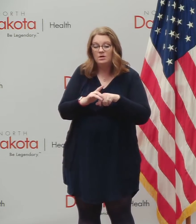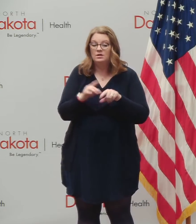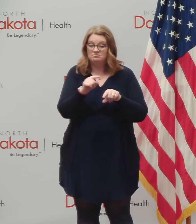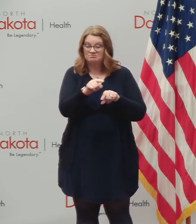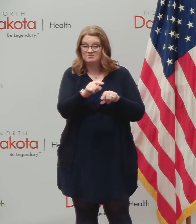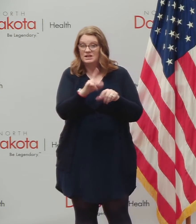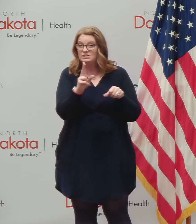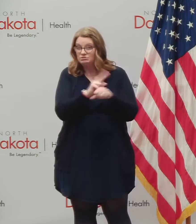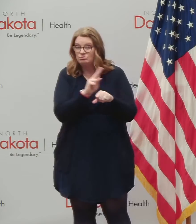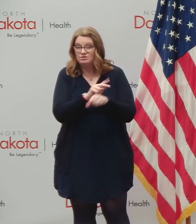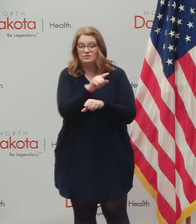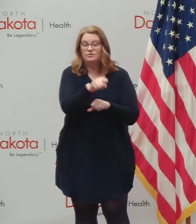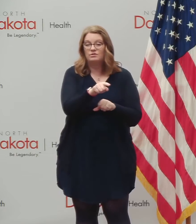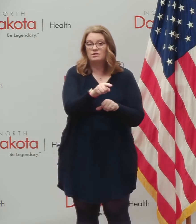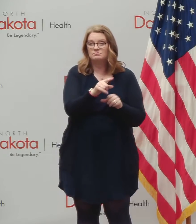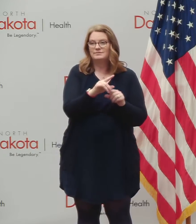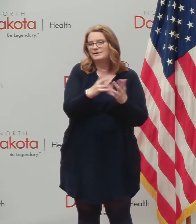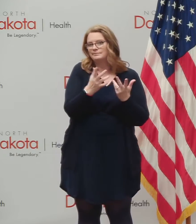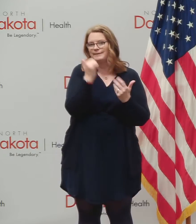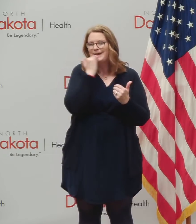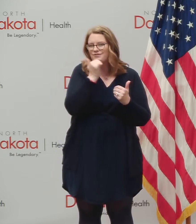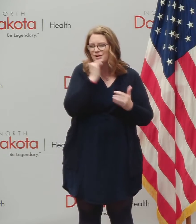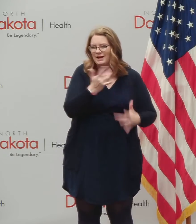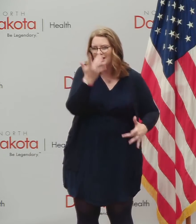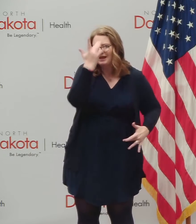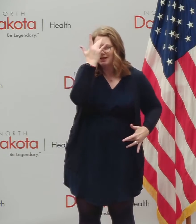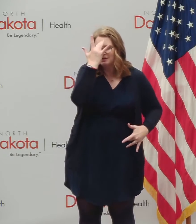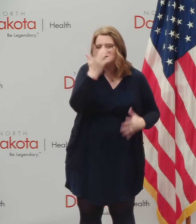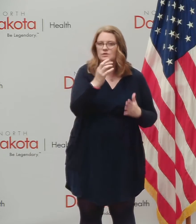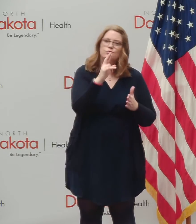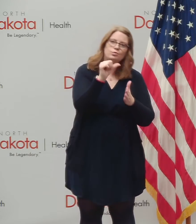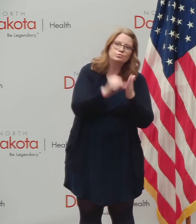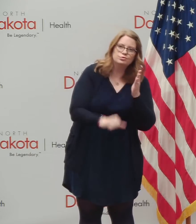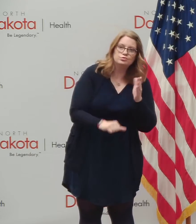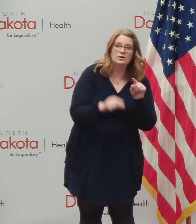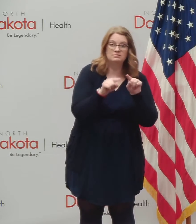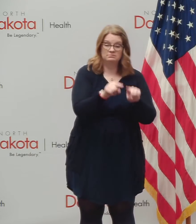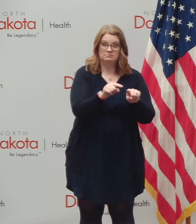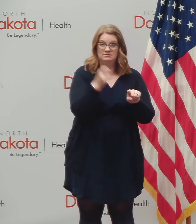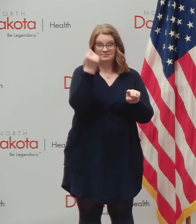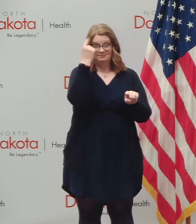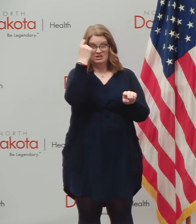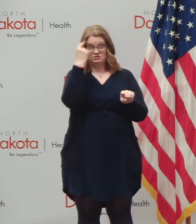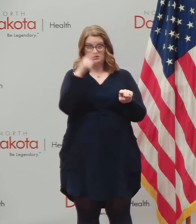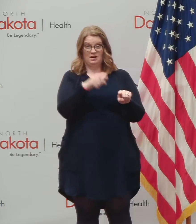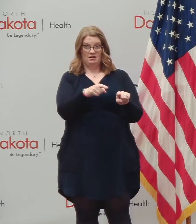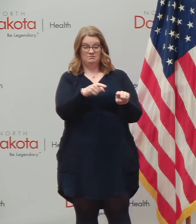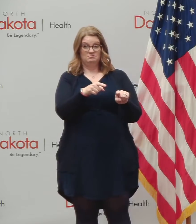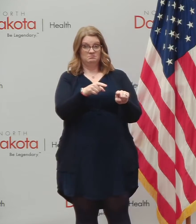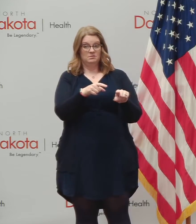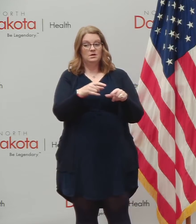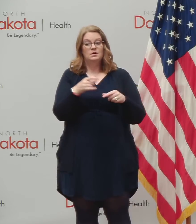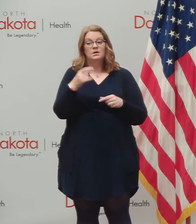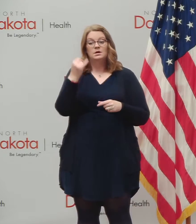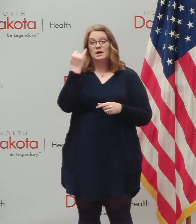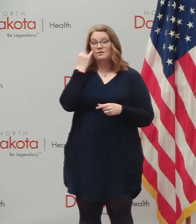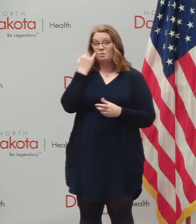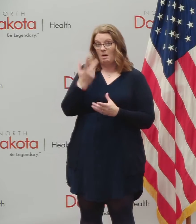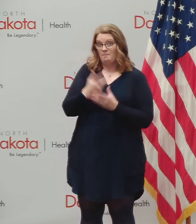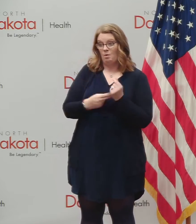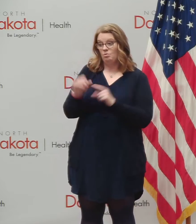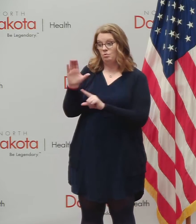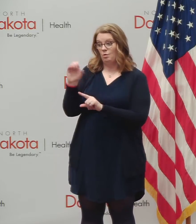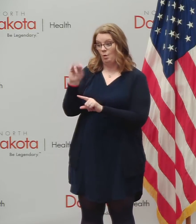related illnesses and procedures. But if we want to make sure that we've got enough for both